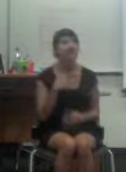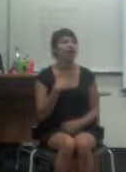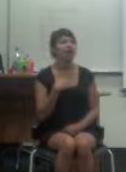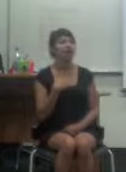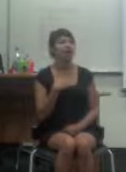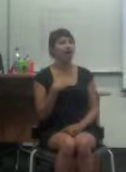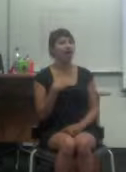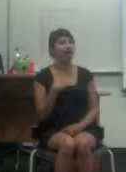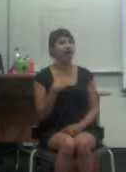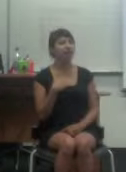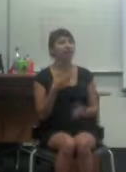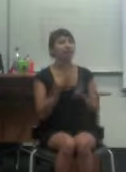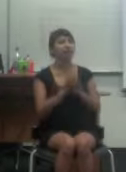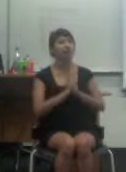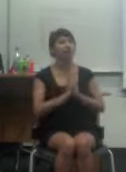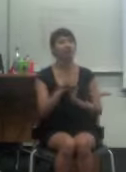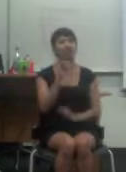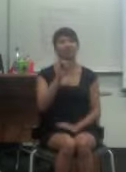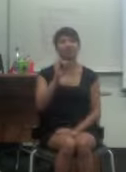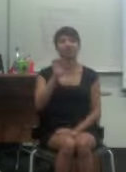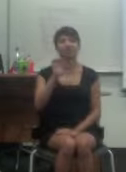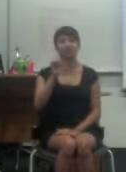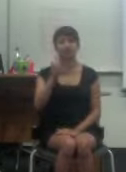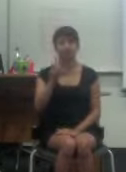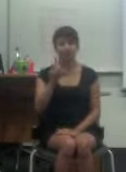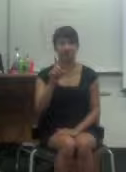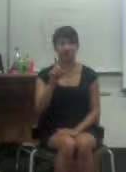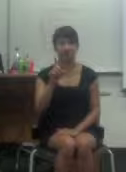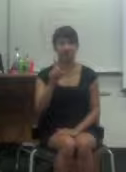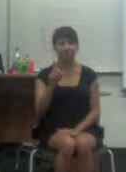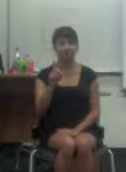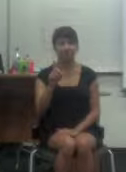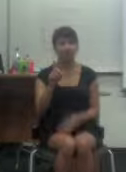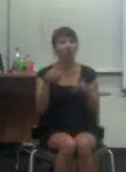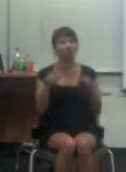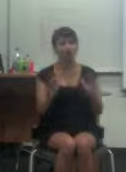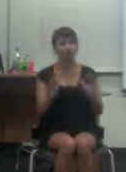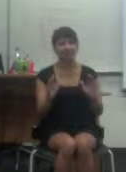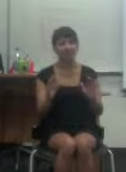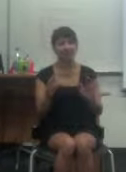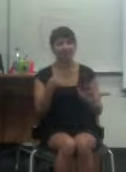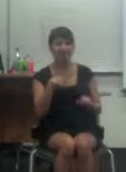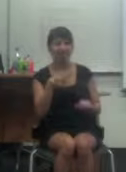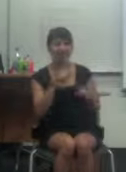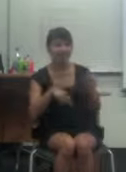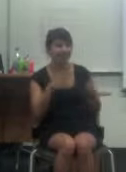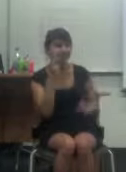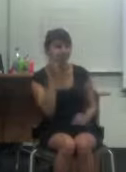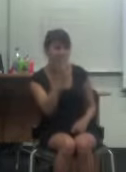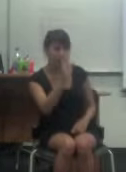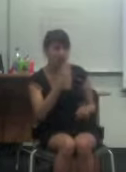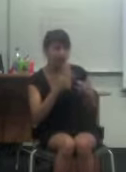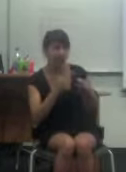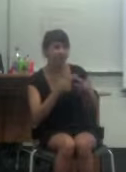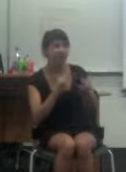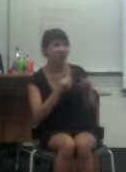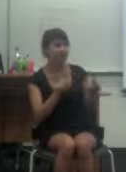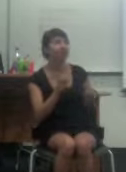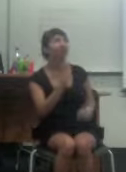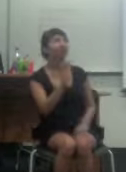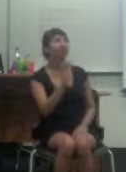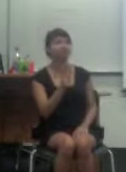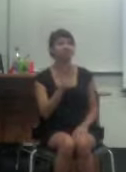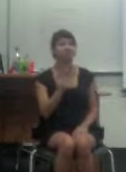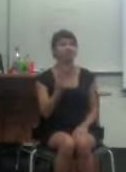I request a yield. Granted. And I can't see your name. Because I didn't get what is Mrs. Jones. Ms. Jones. Yes. Ms. Jones has the